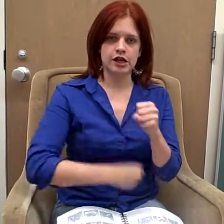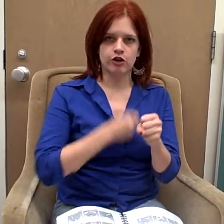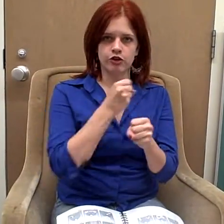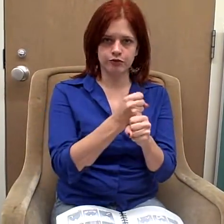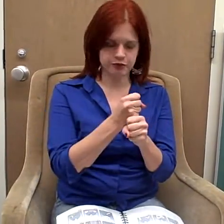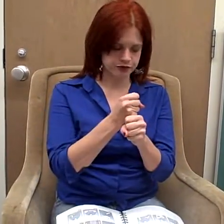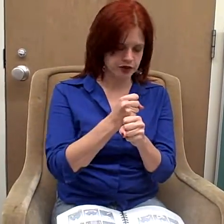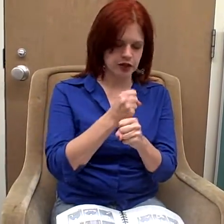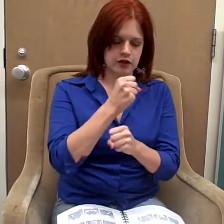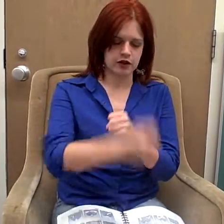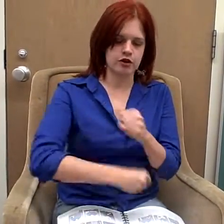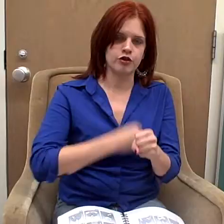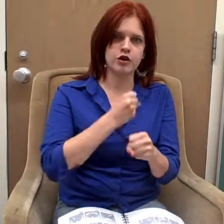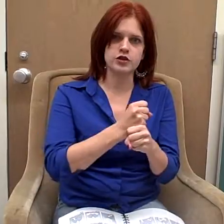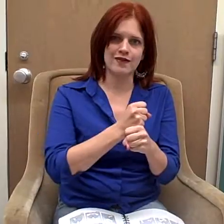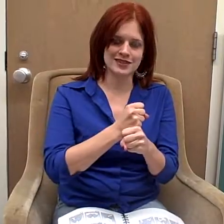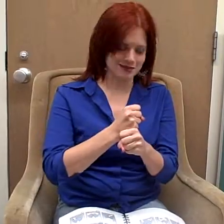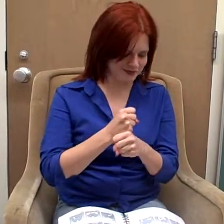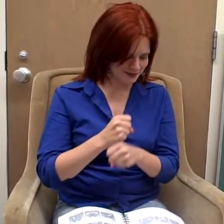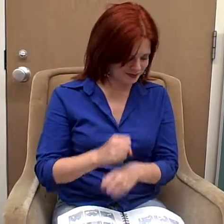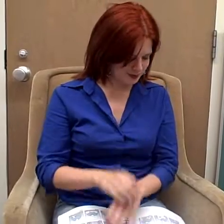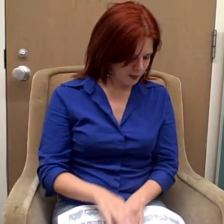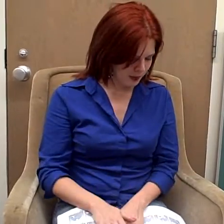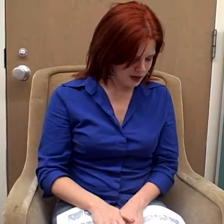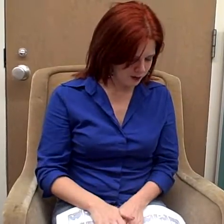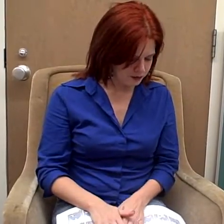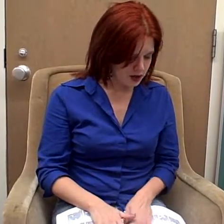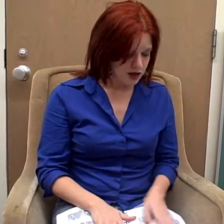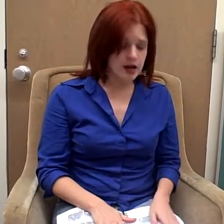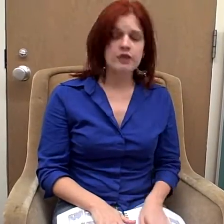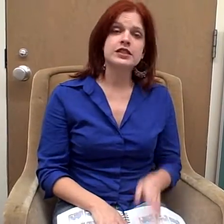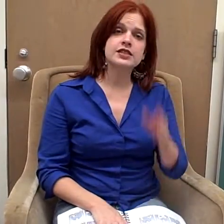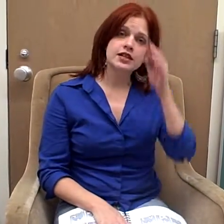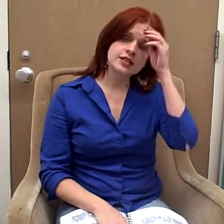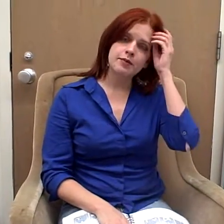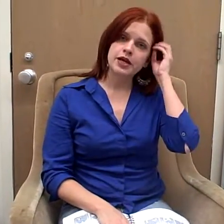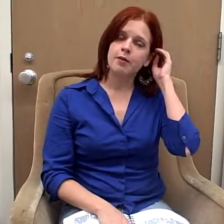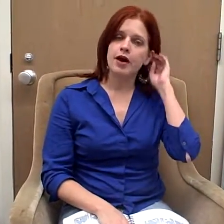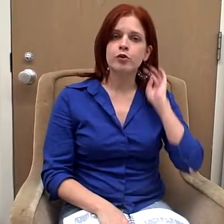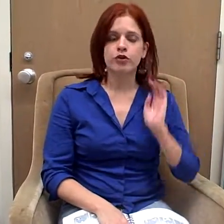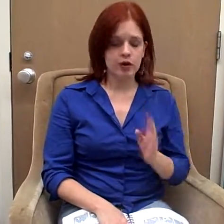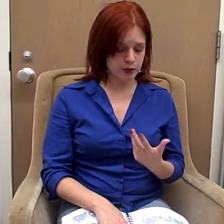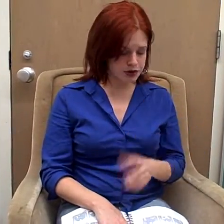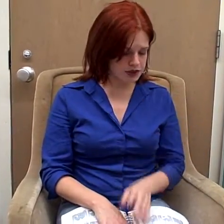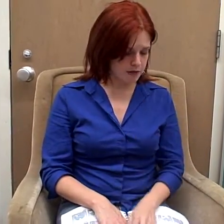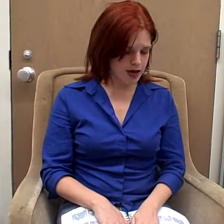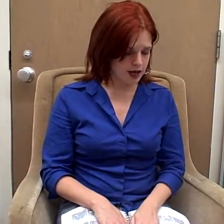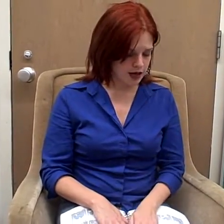Year. The earth goes around the sun. Year. Now these signs can be combined with numbers to make